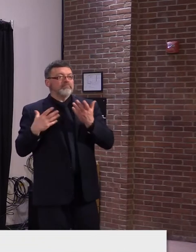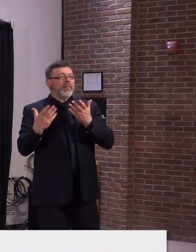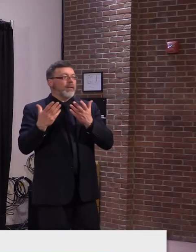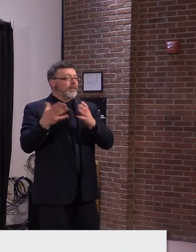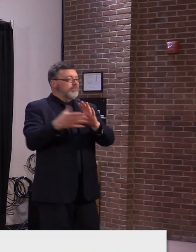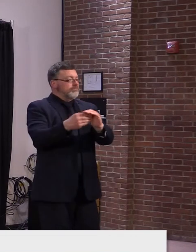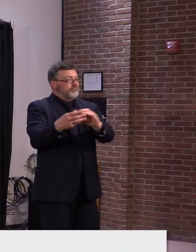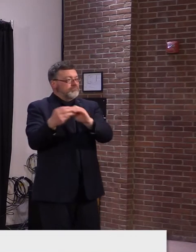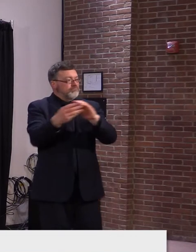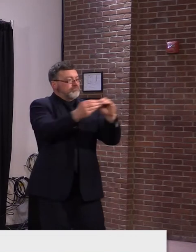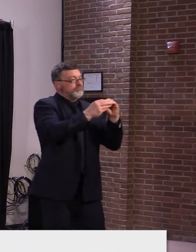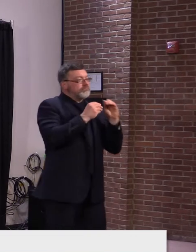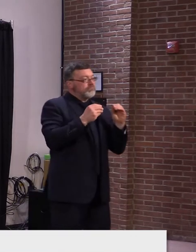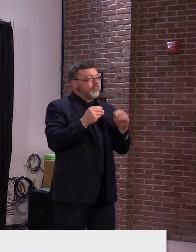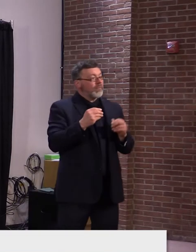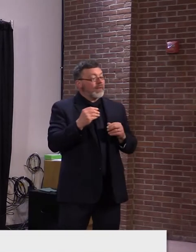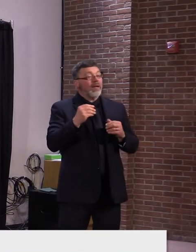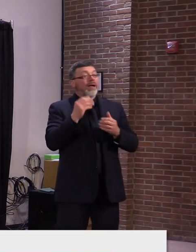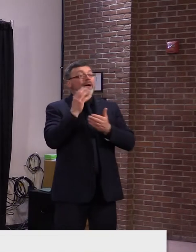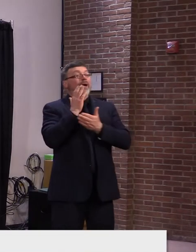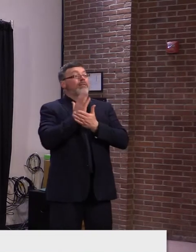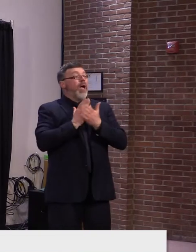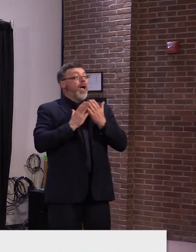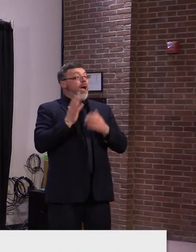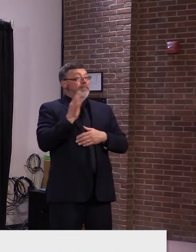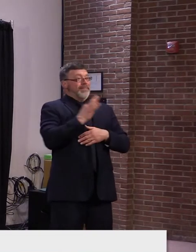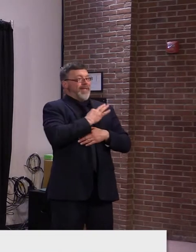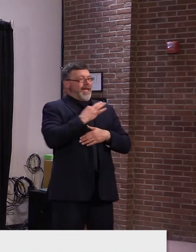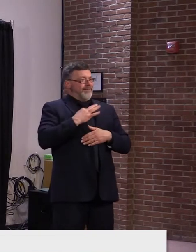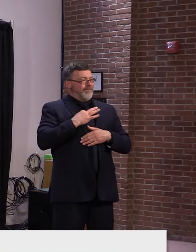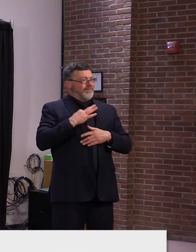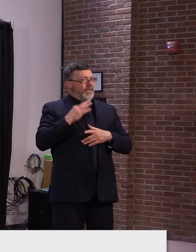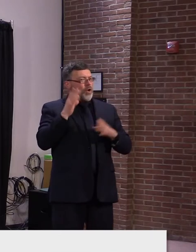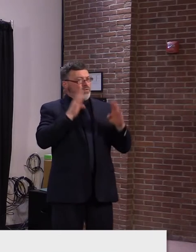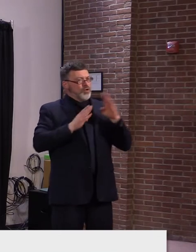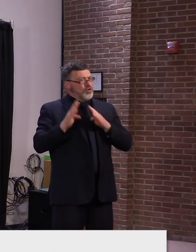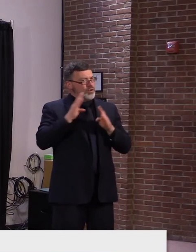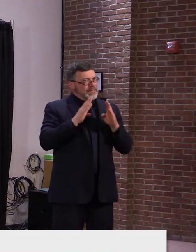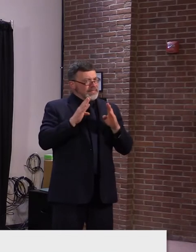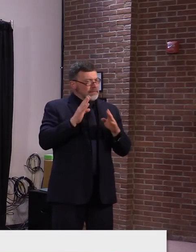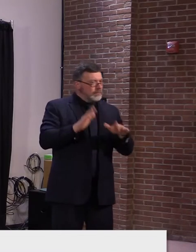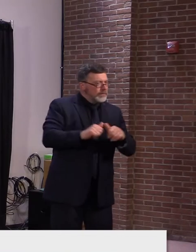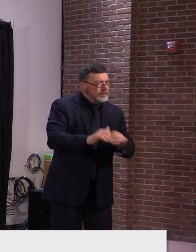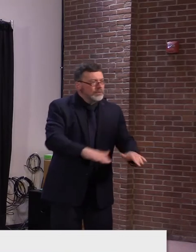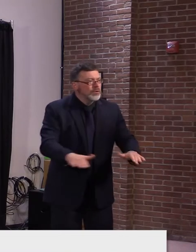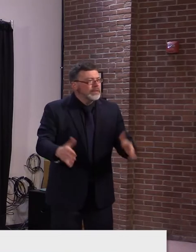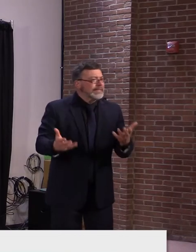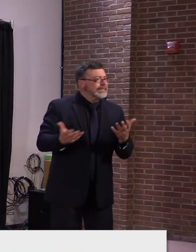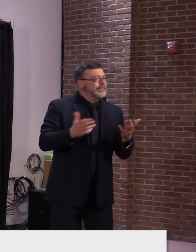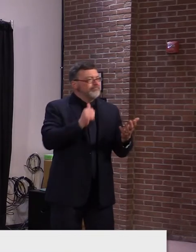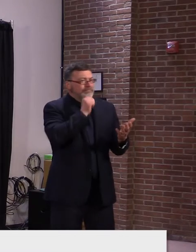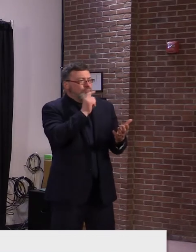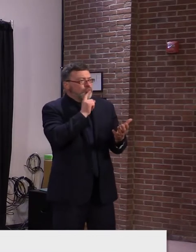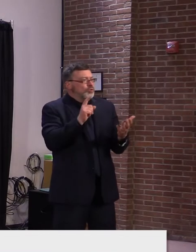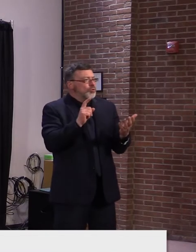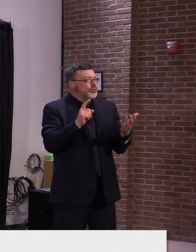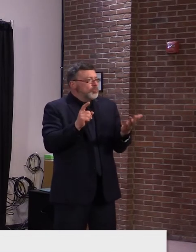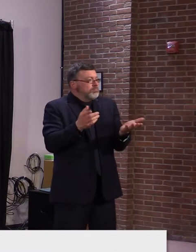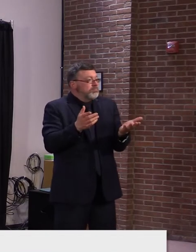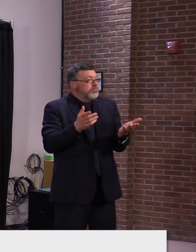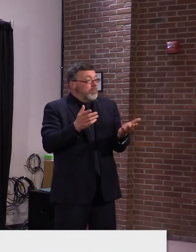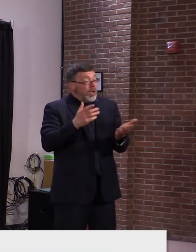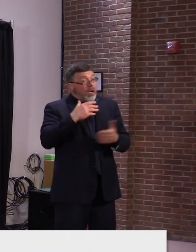staff members with kids. And generally, I think it's been well received, and I think